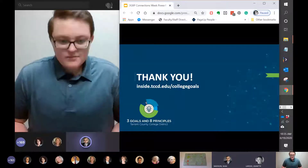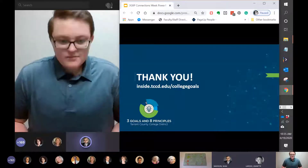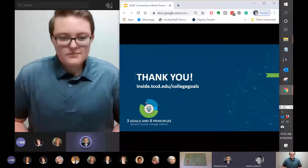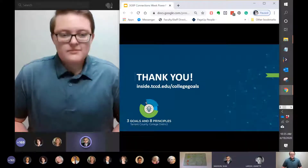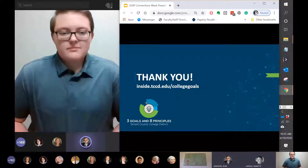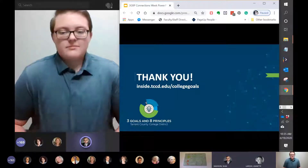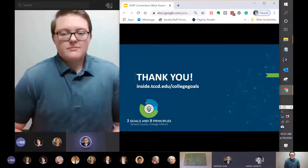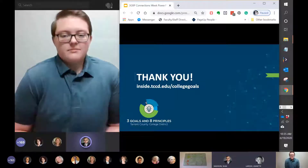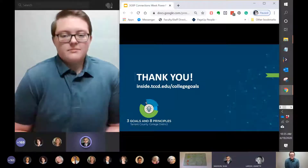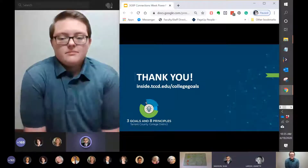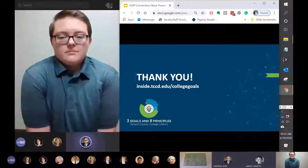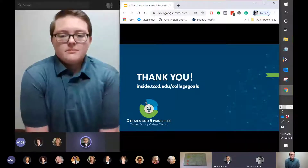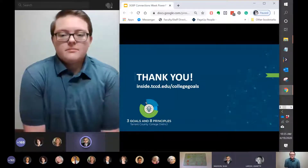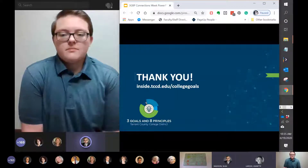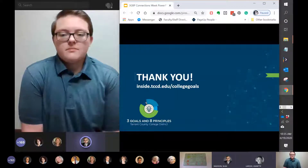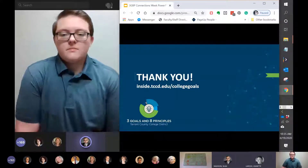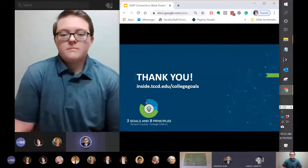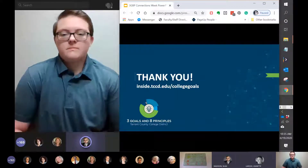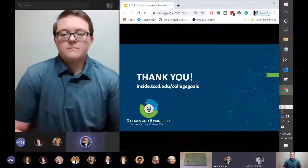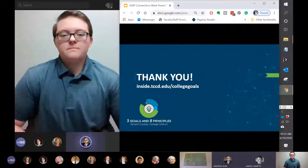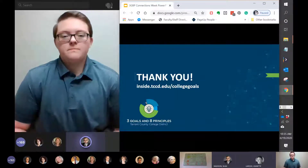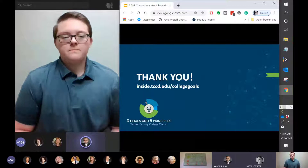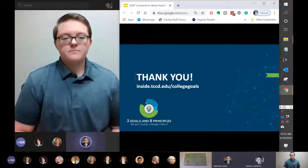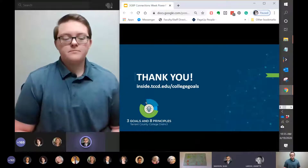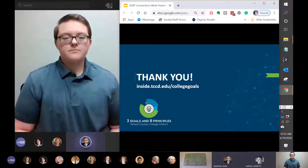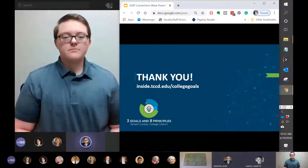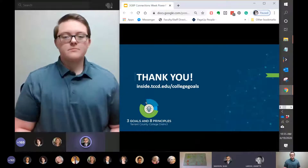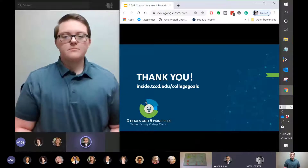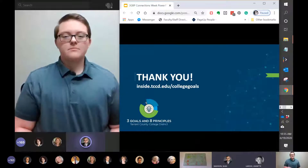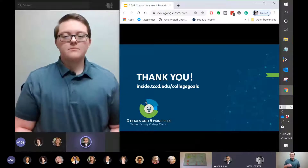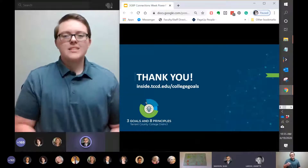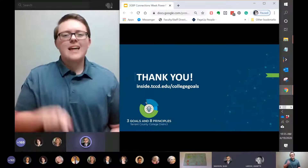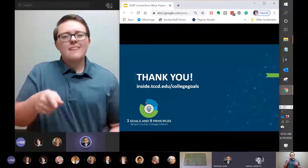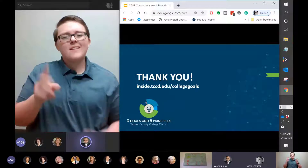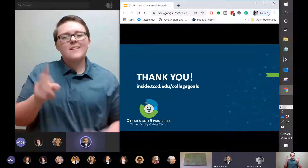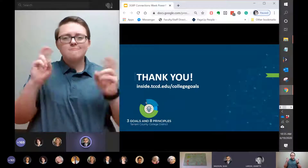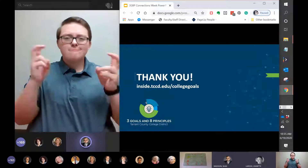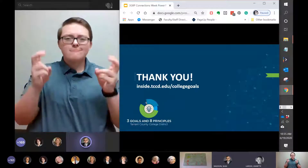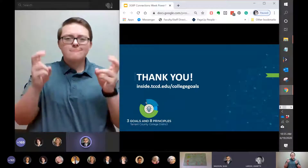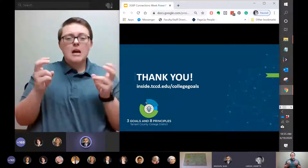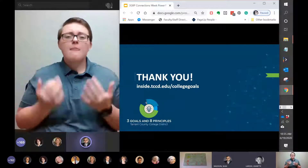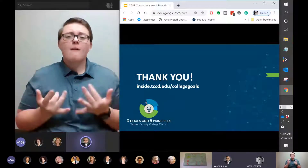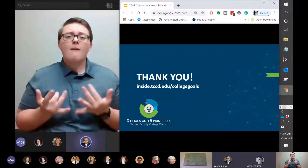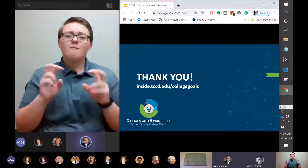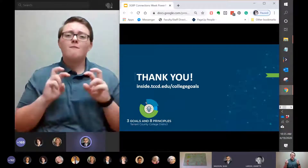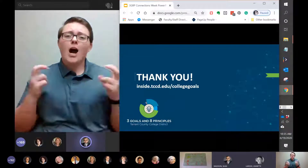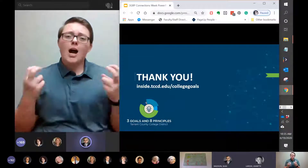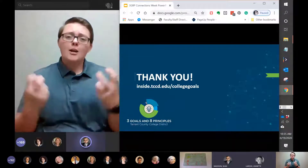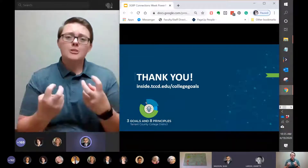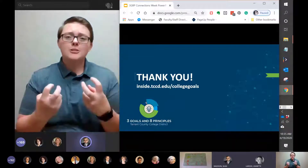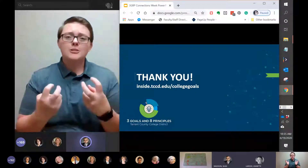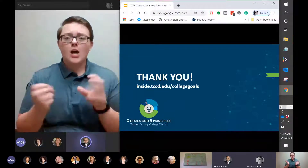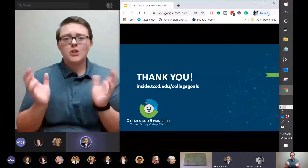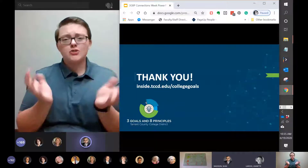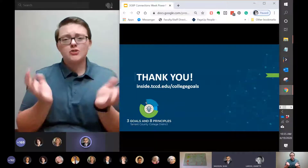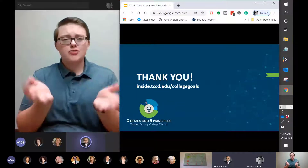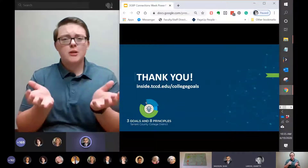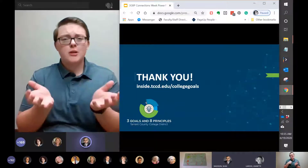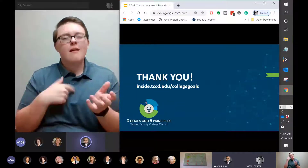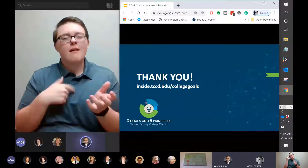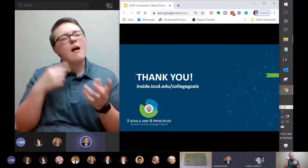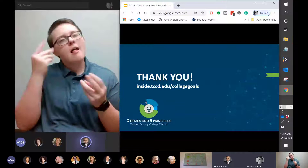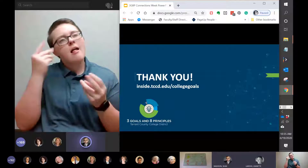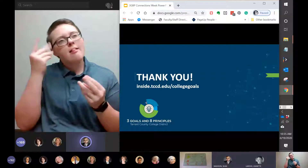And if this, this was titled a Fireside Chat, and after I thought about it, I would have